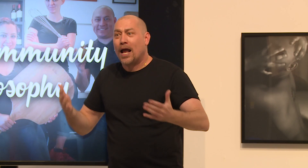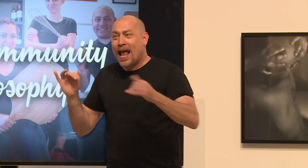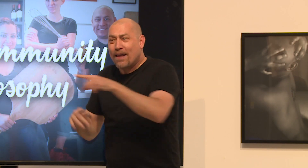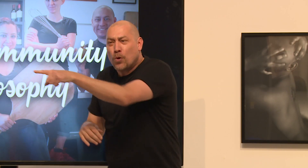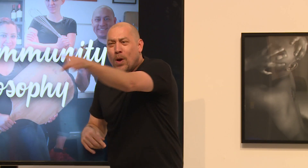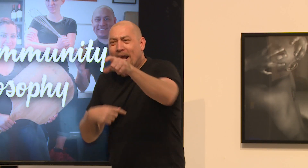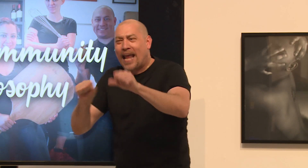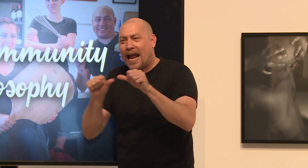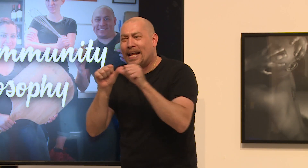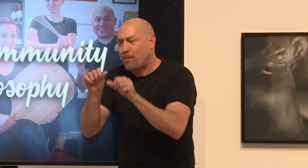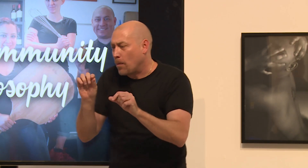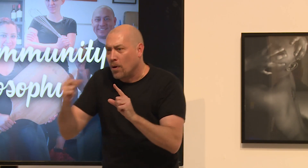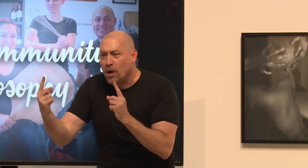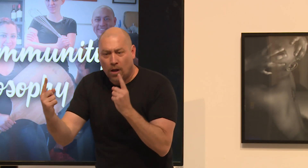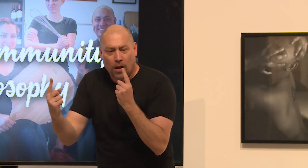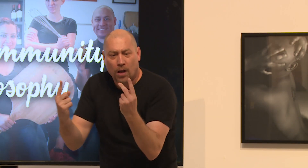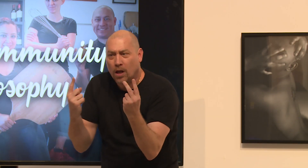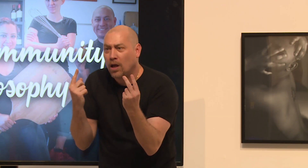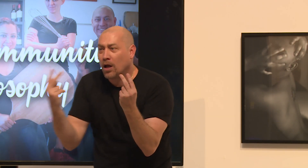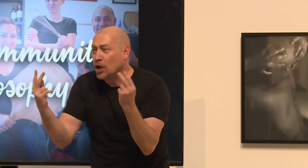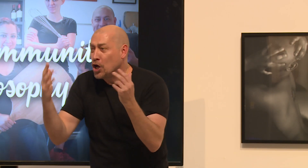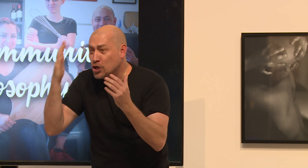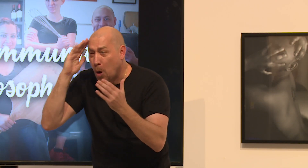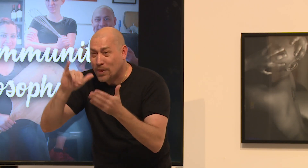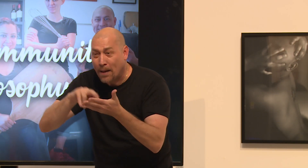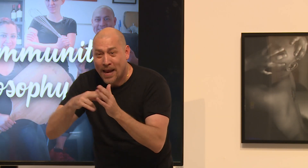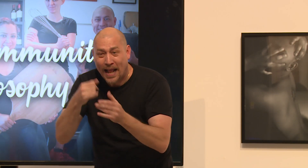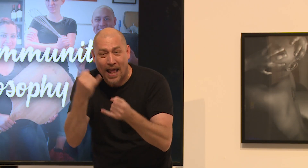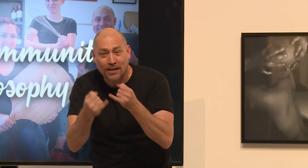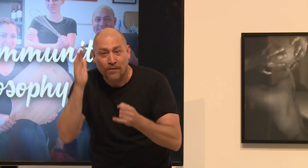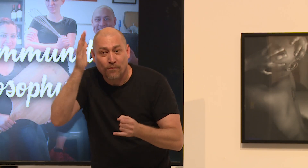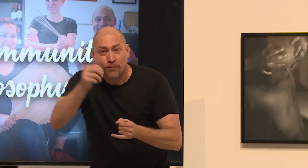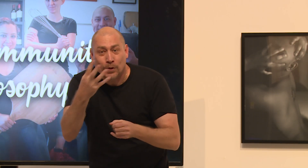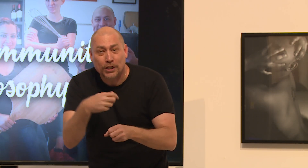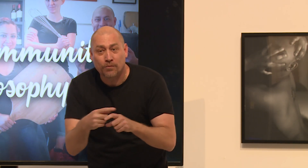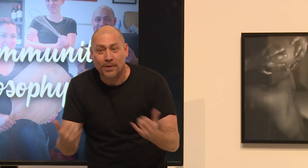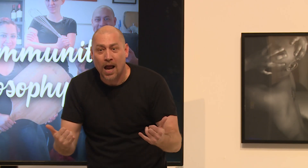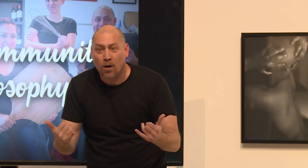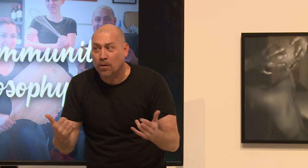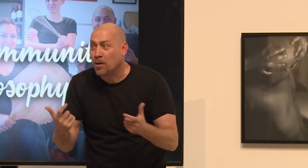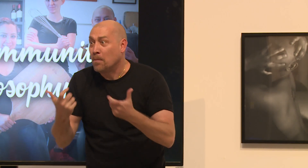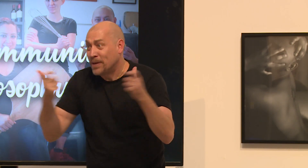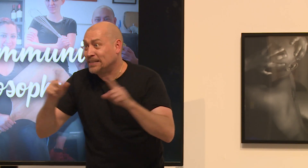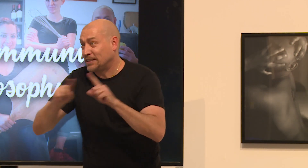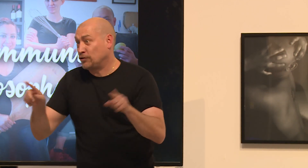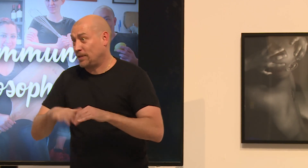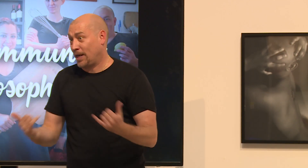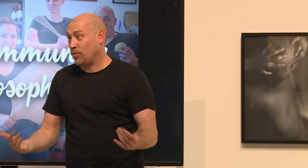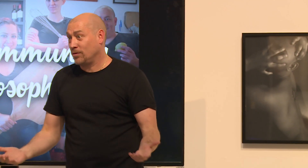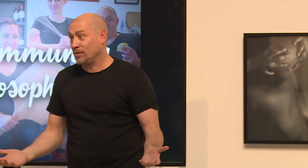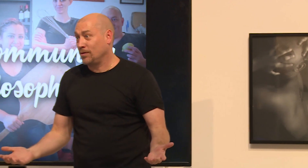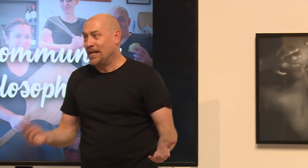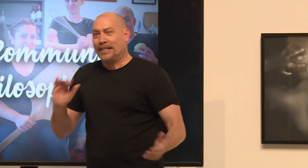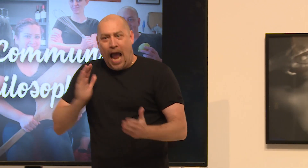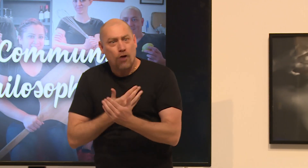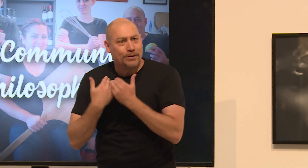other deaf clients. You know what I mean? This is what's going to happen. It's going to make a big difference, and it already